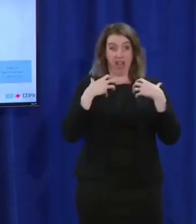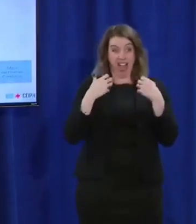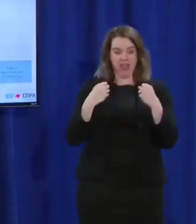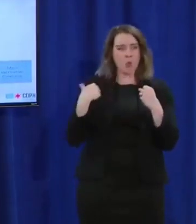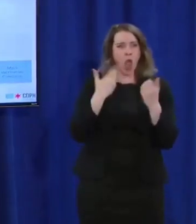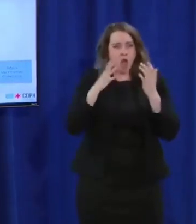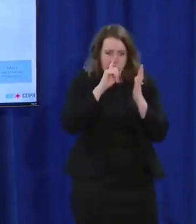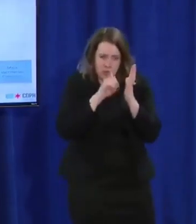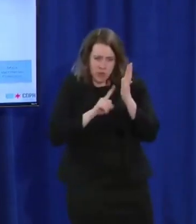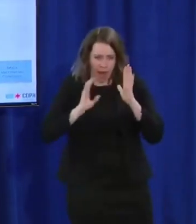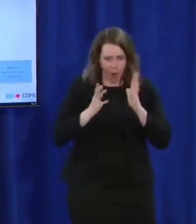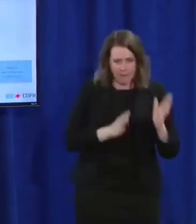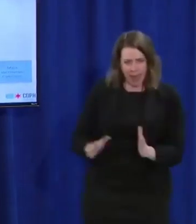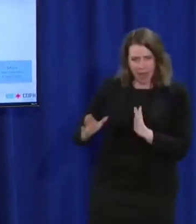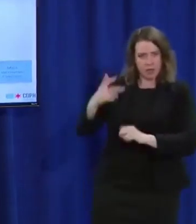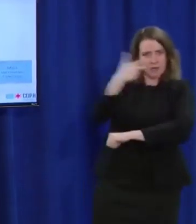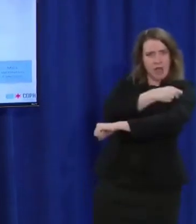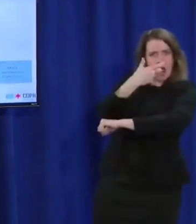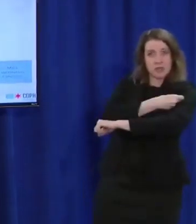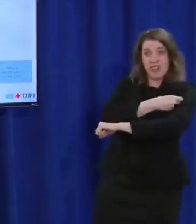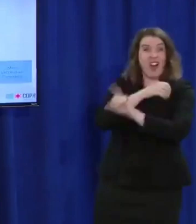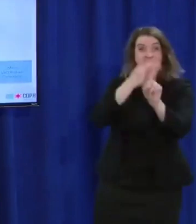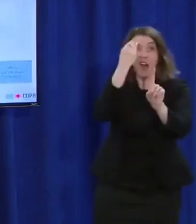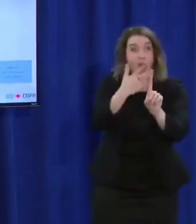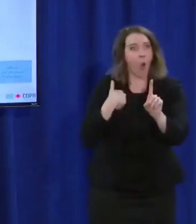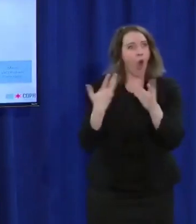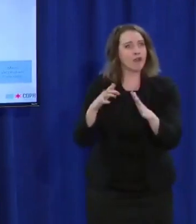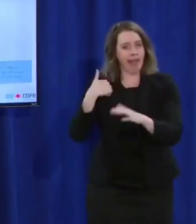around vaccination. We've already bought the syringes. We